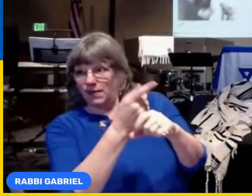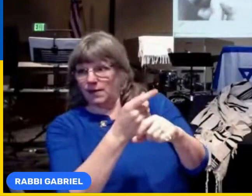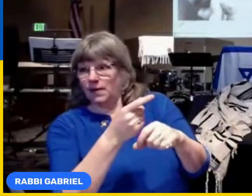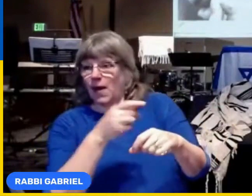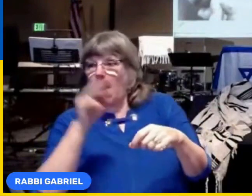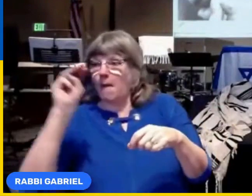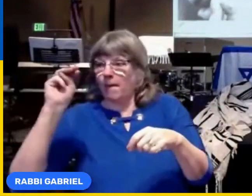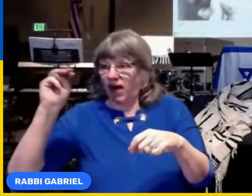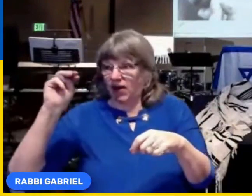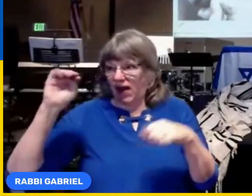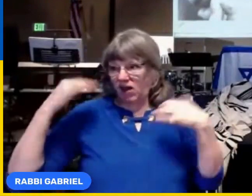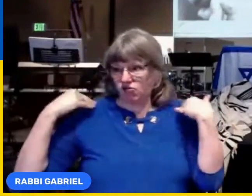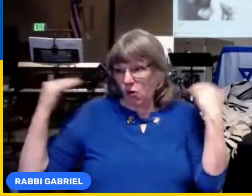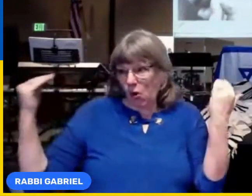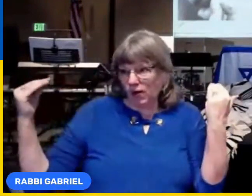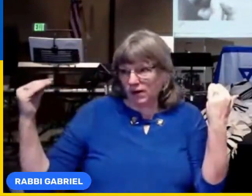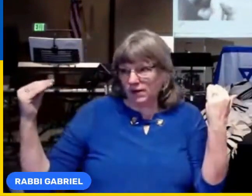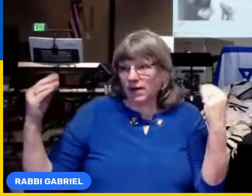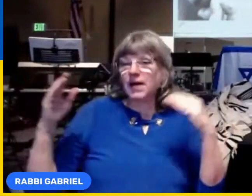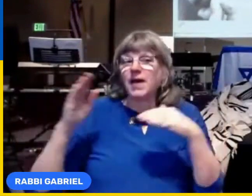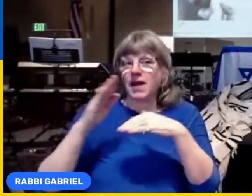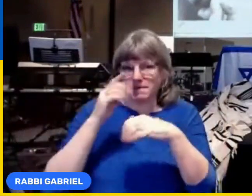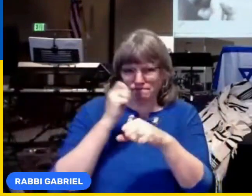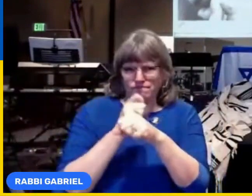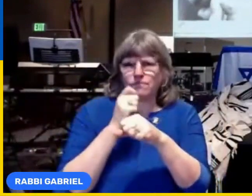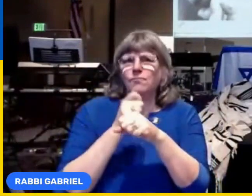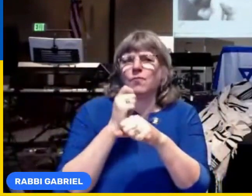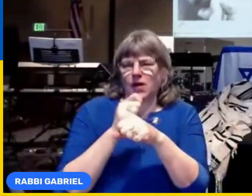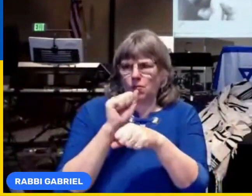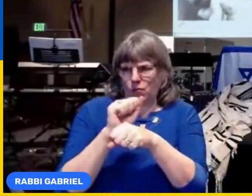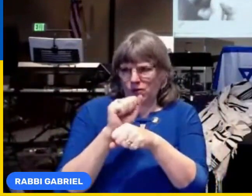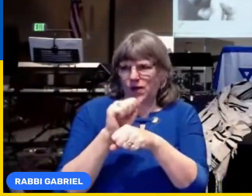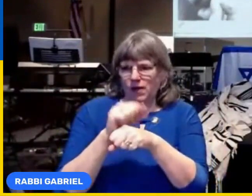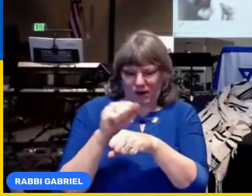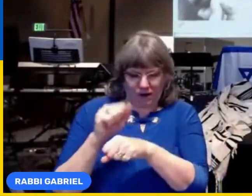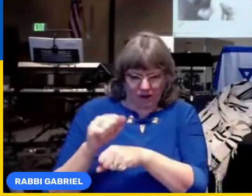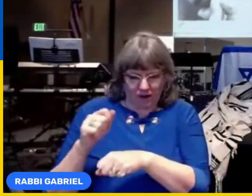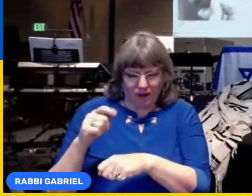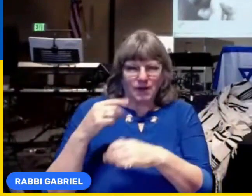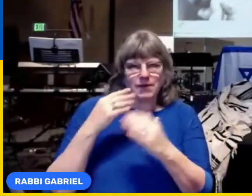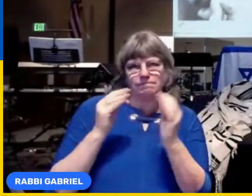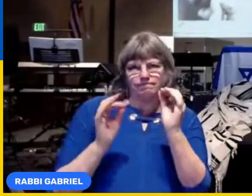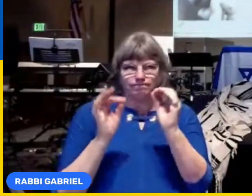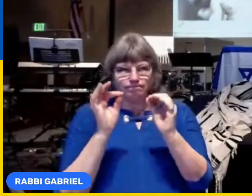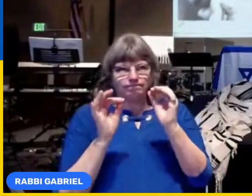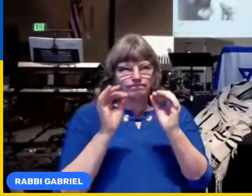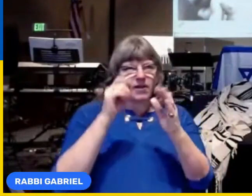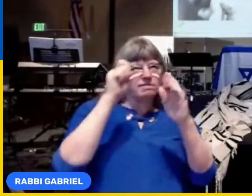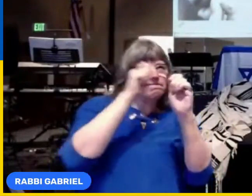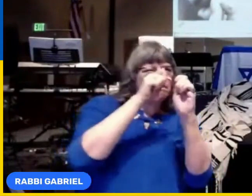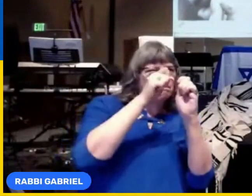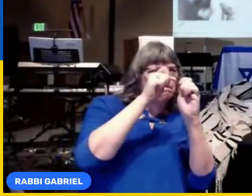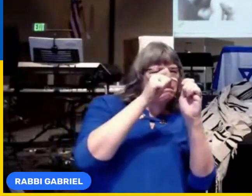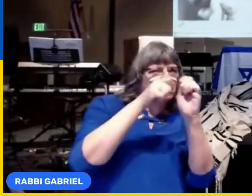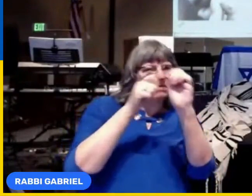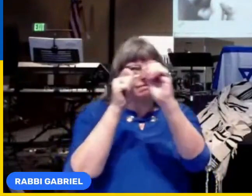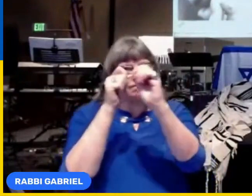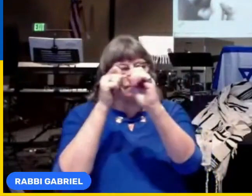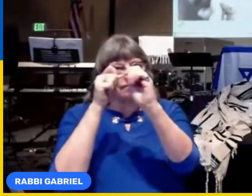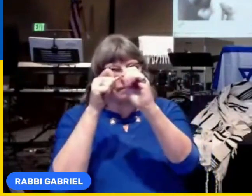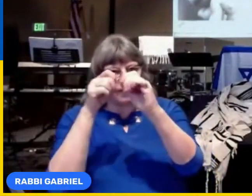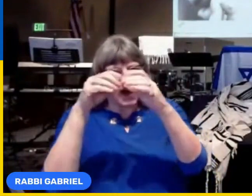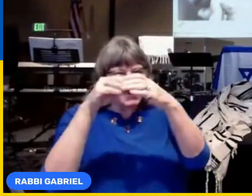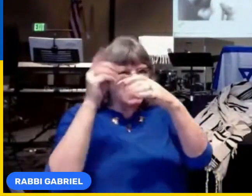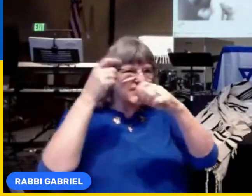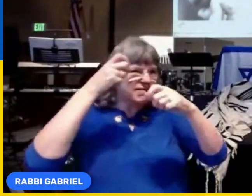the slab, the rejected slab. With a supernatural sense of mission, he